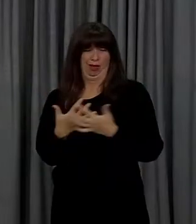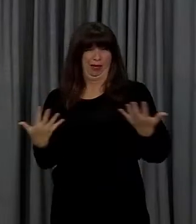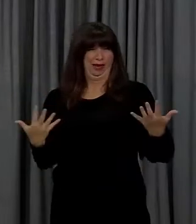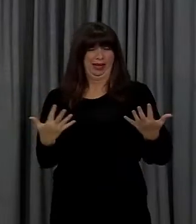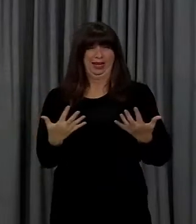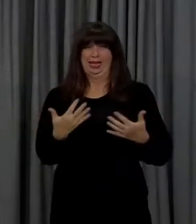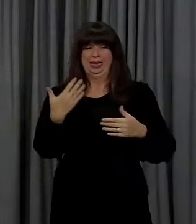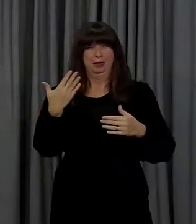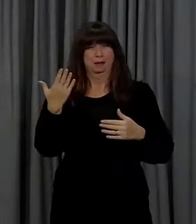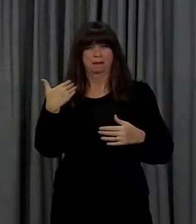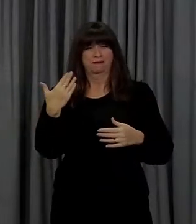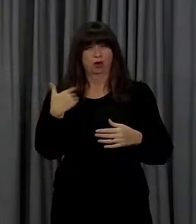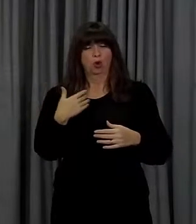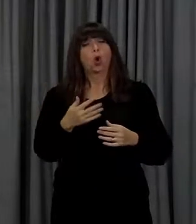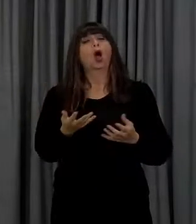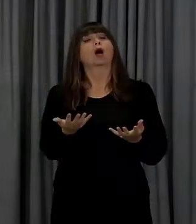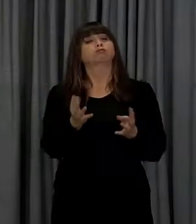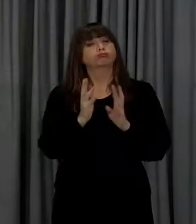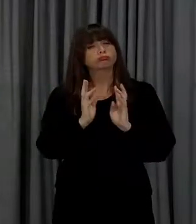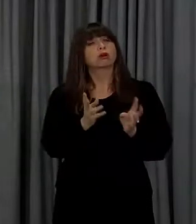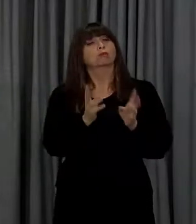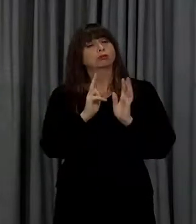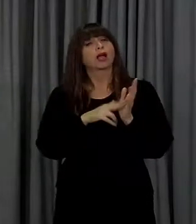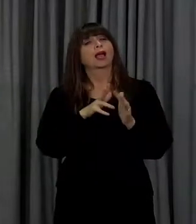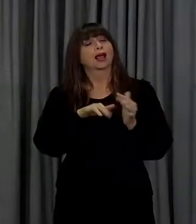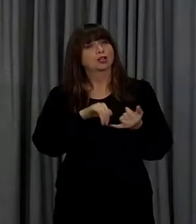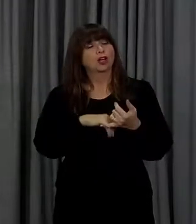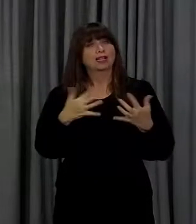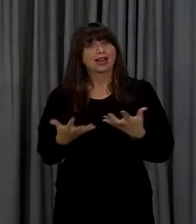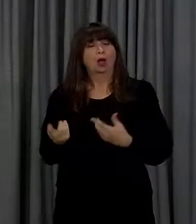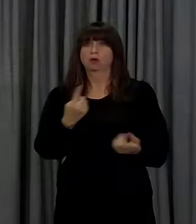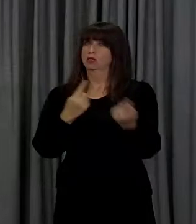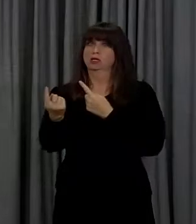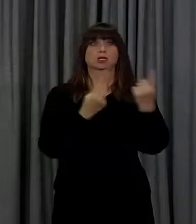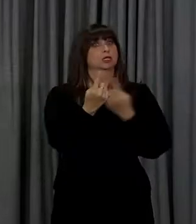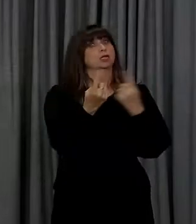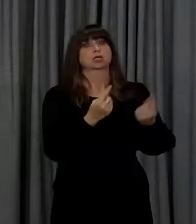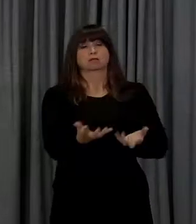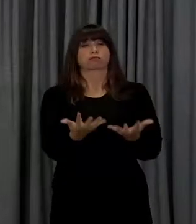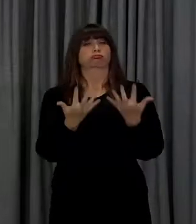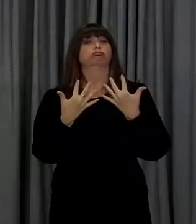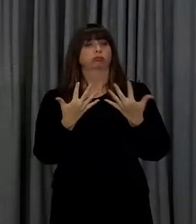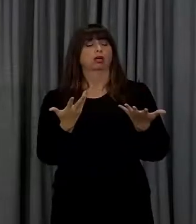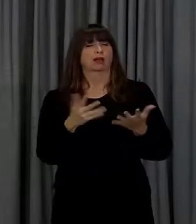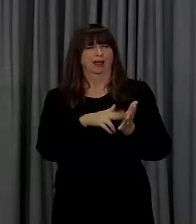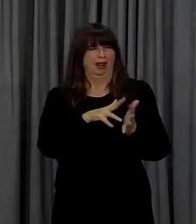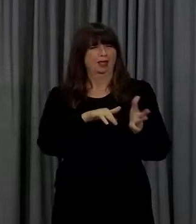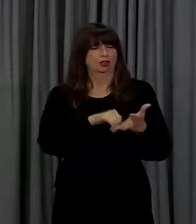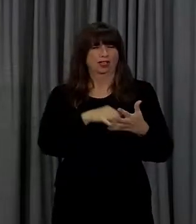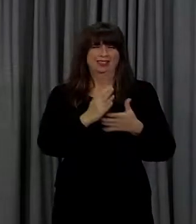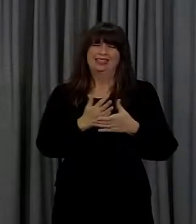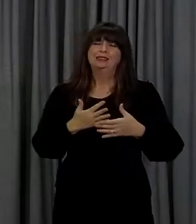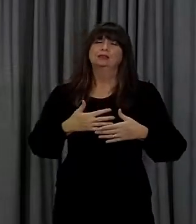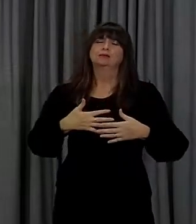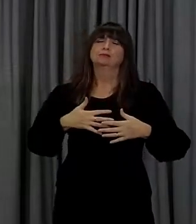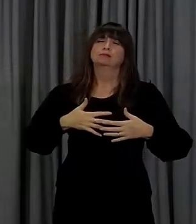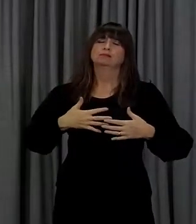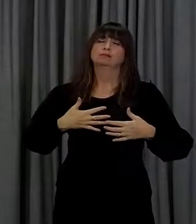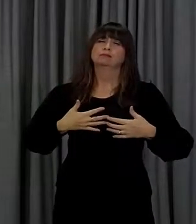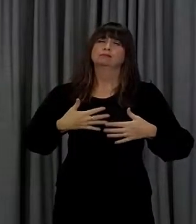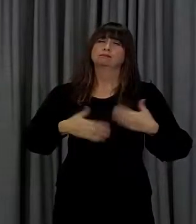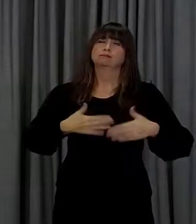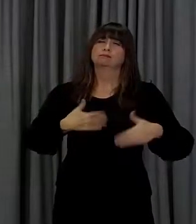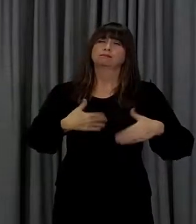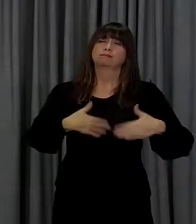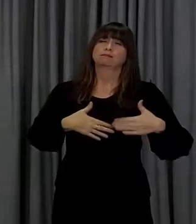ever seen before. So, I think the first thing to do is to recognise that the service is working flat out.